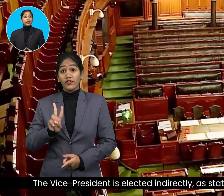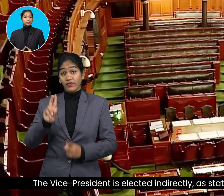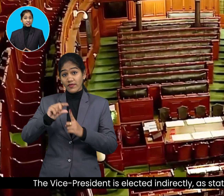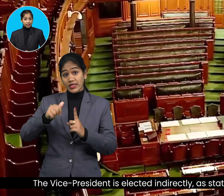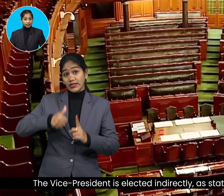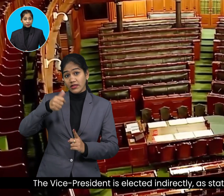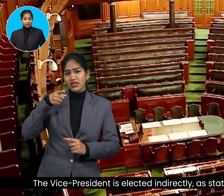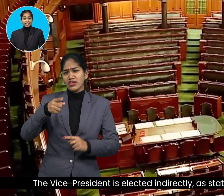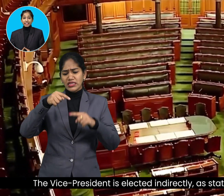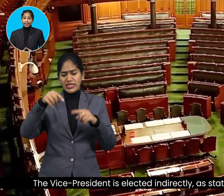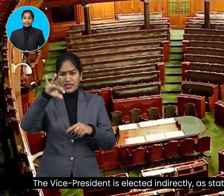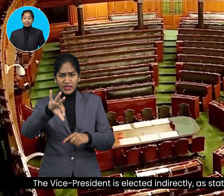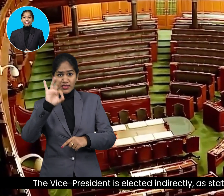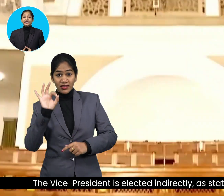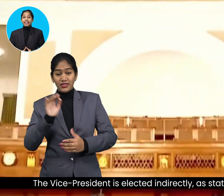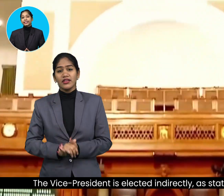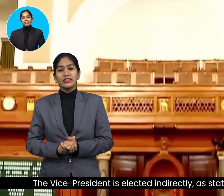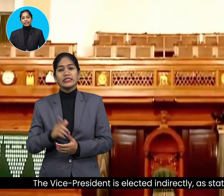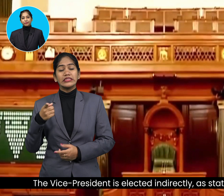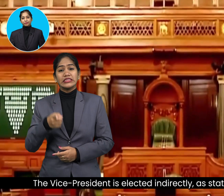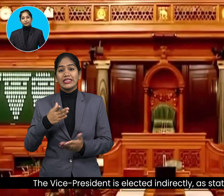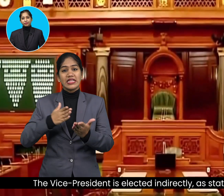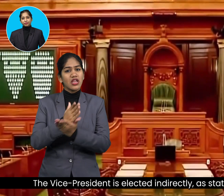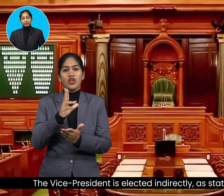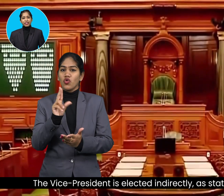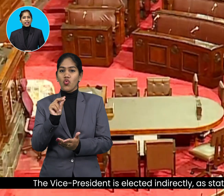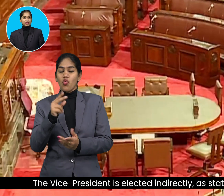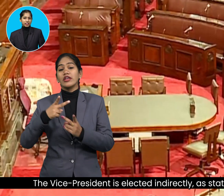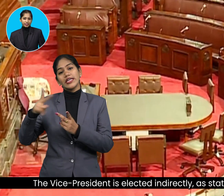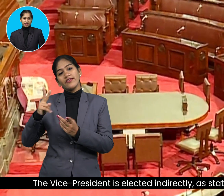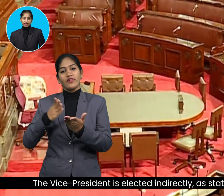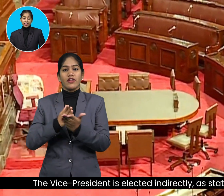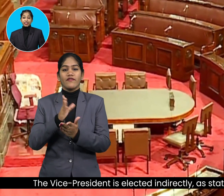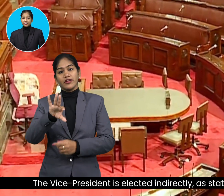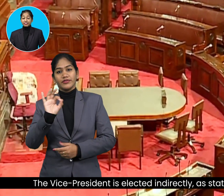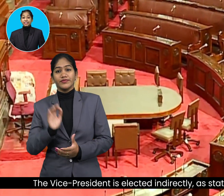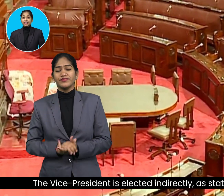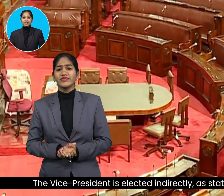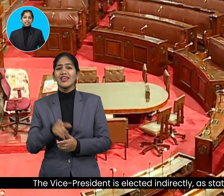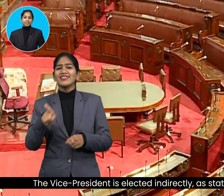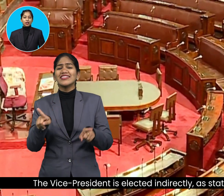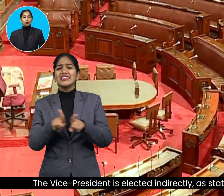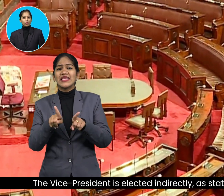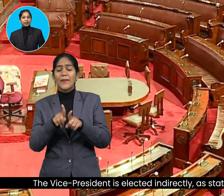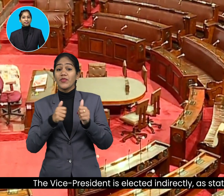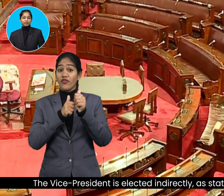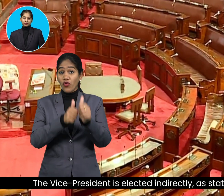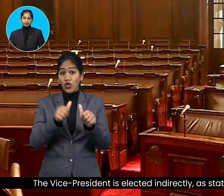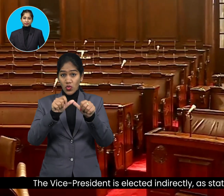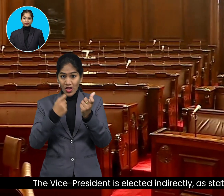The Vice President is elected indirectly as stated in Article